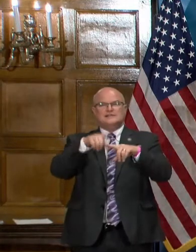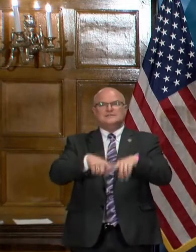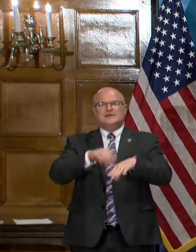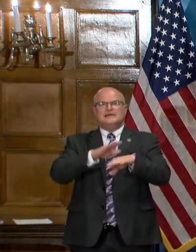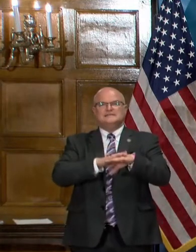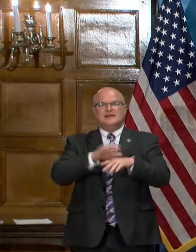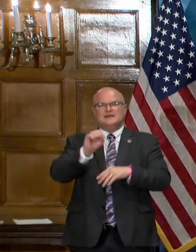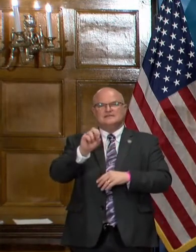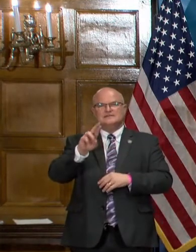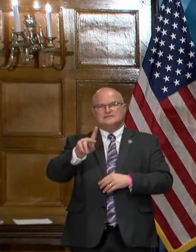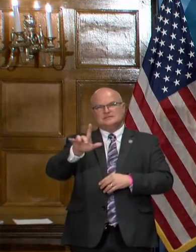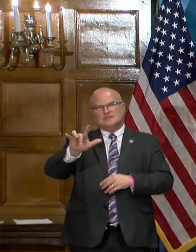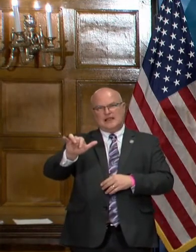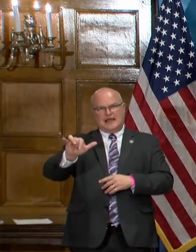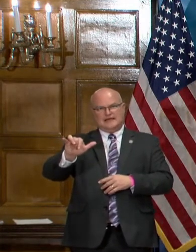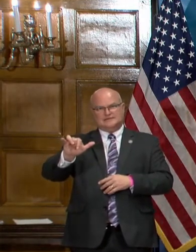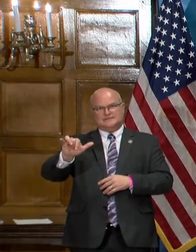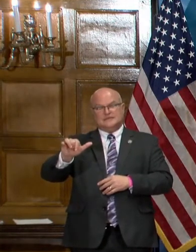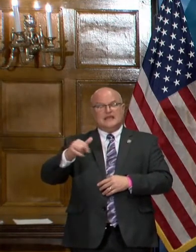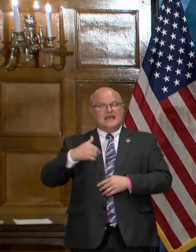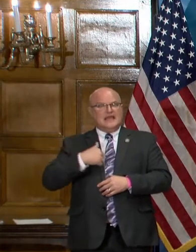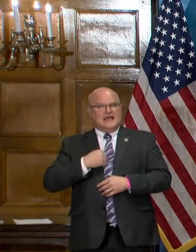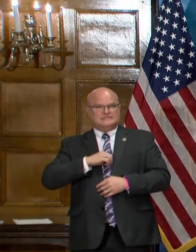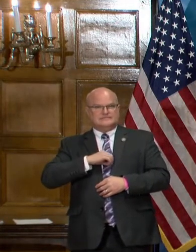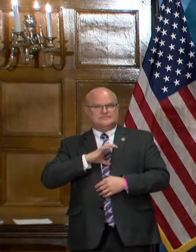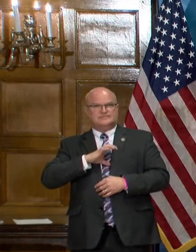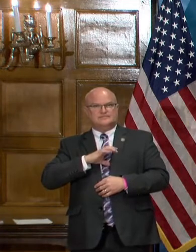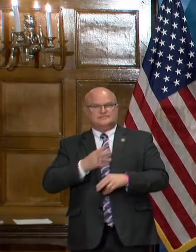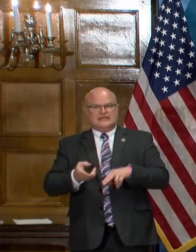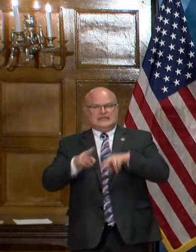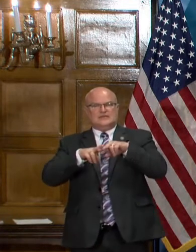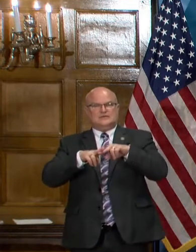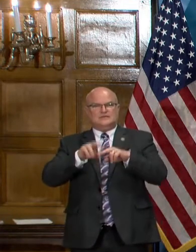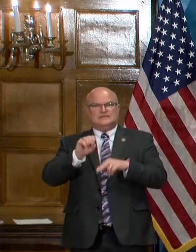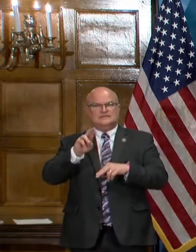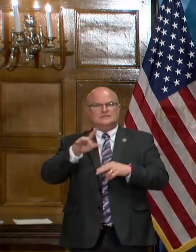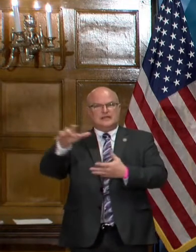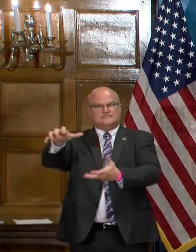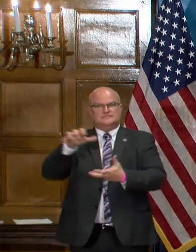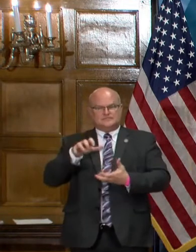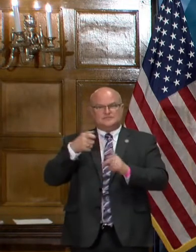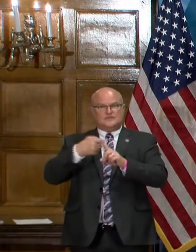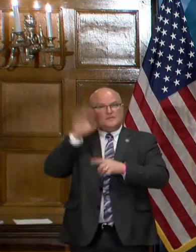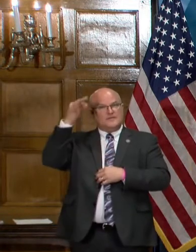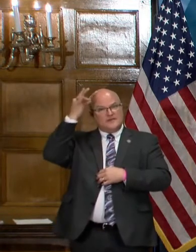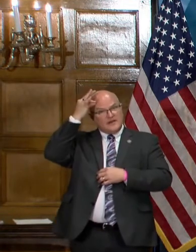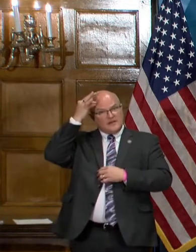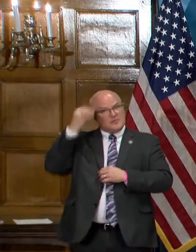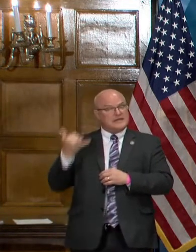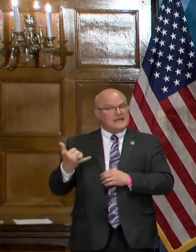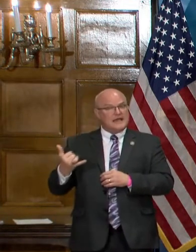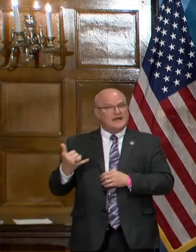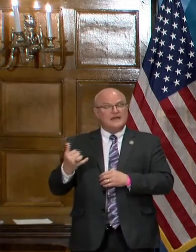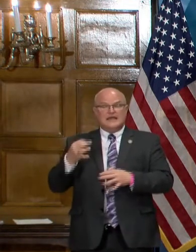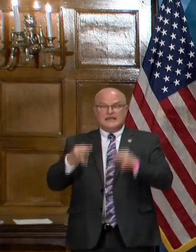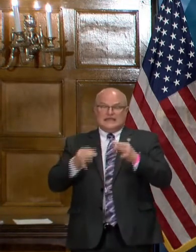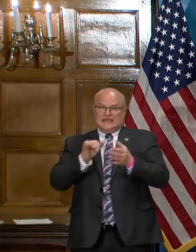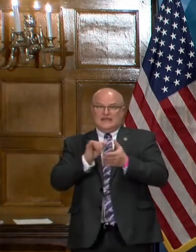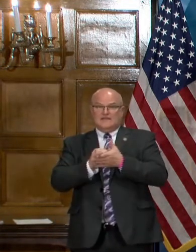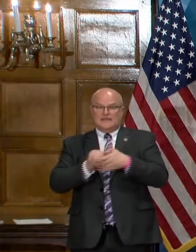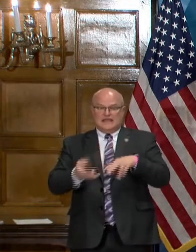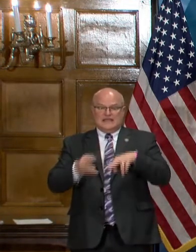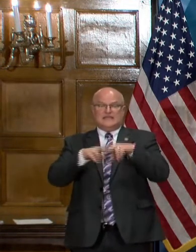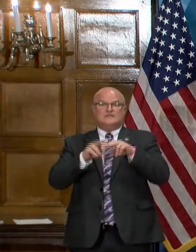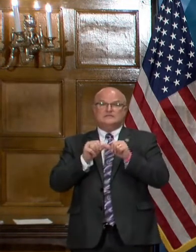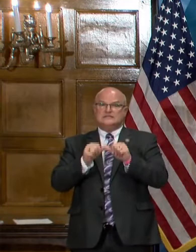upon supply. And I'm encouraged by the increase in supply that's coming from the federal government. And if that